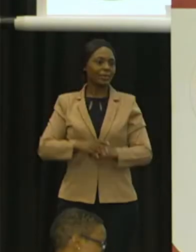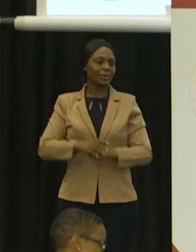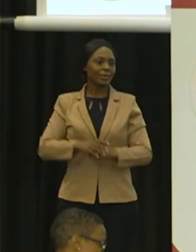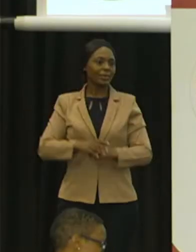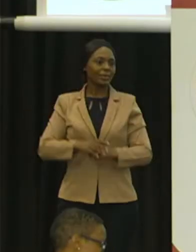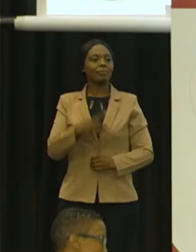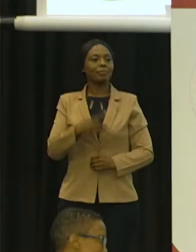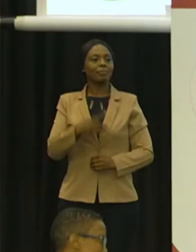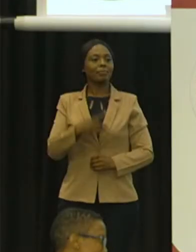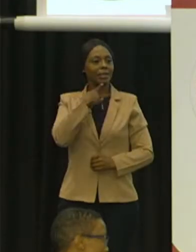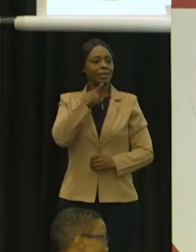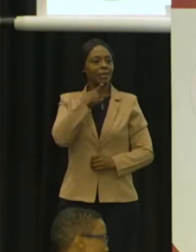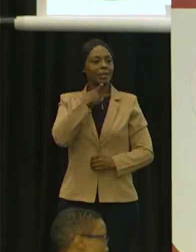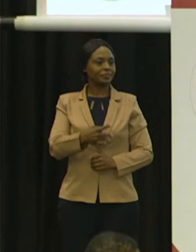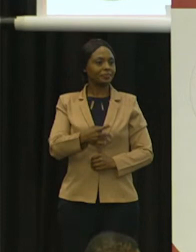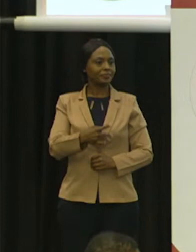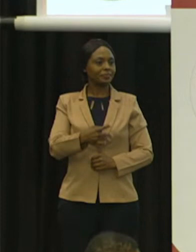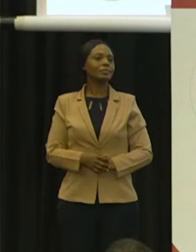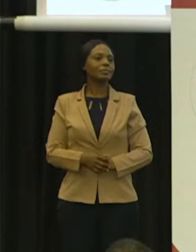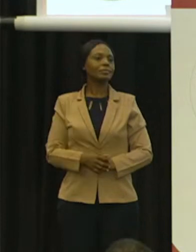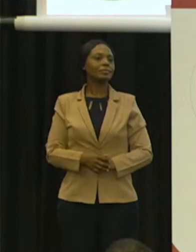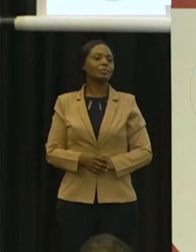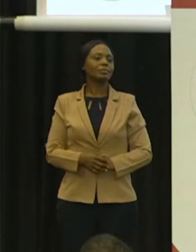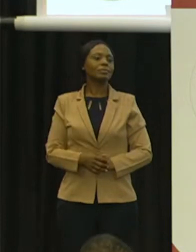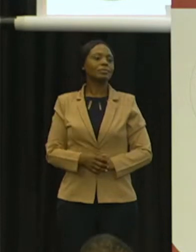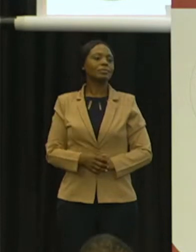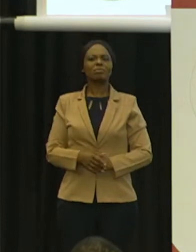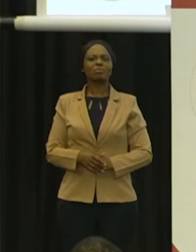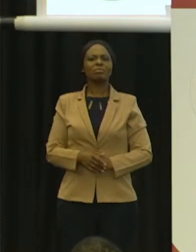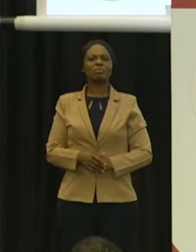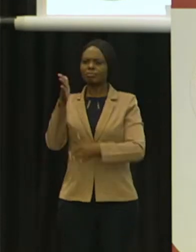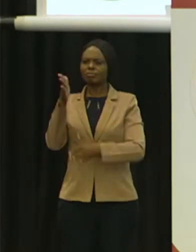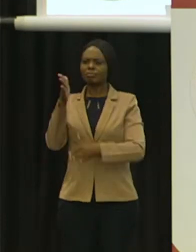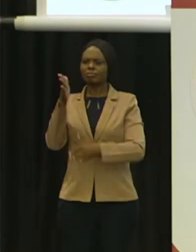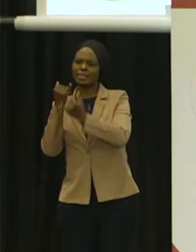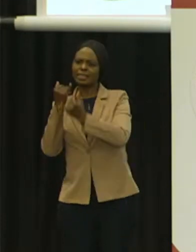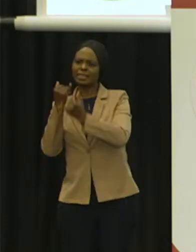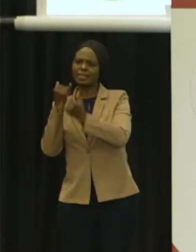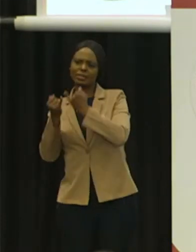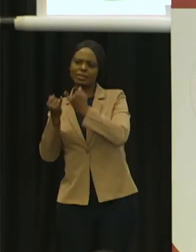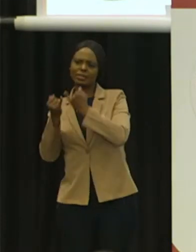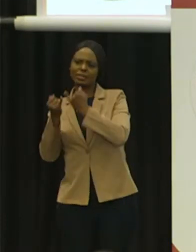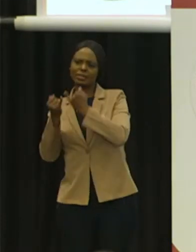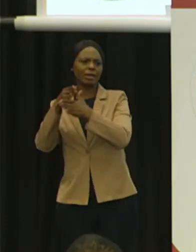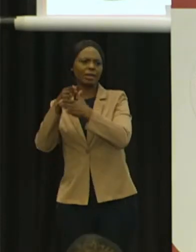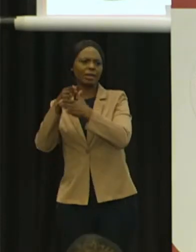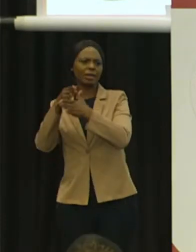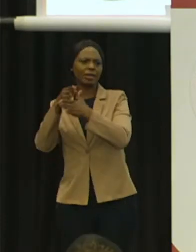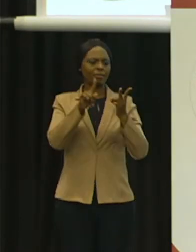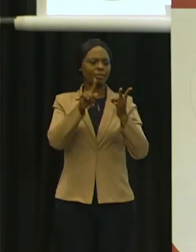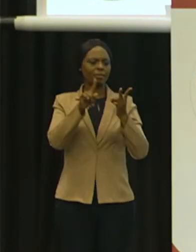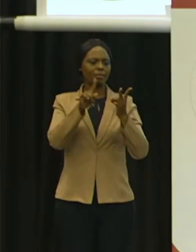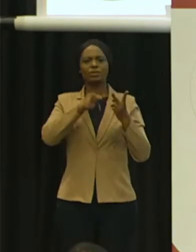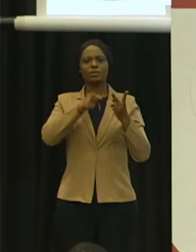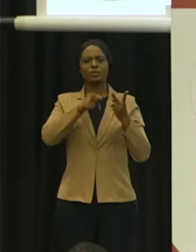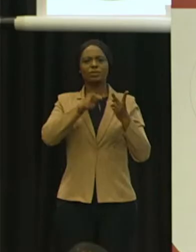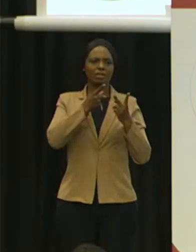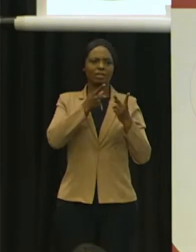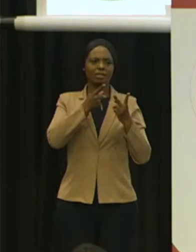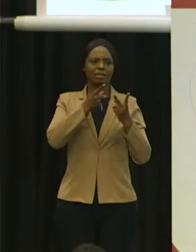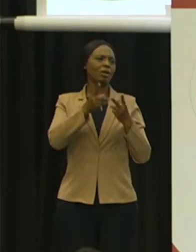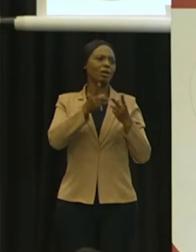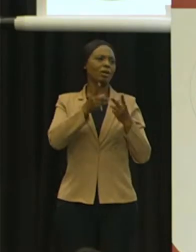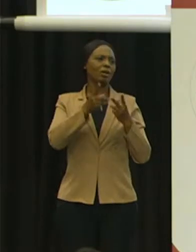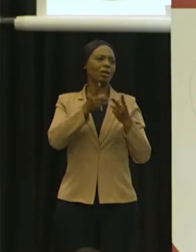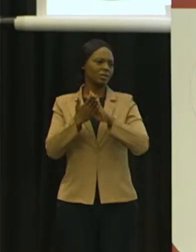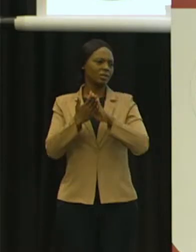this, I used to work in the sex work program. I used to work with transgender communities. I used to work with